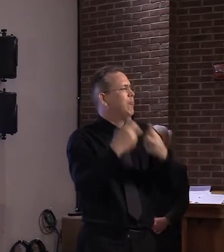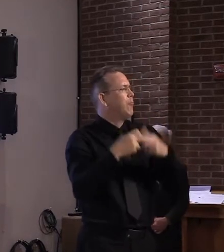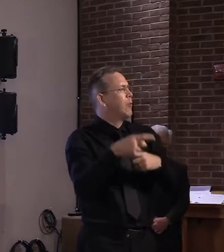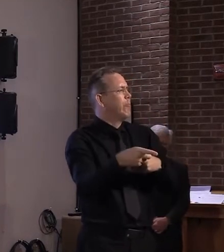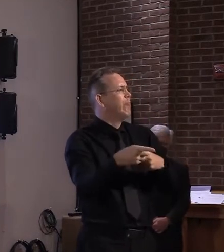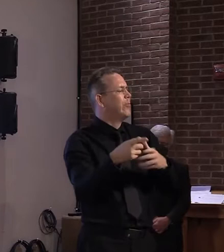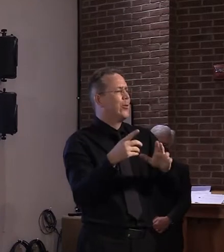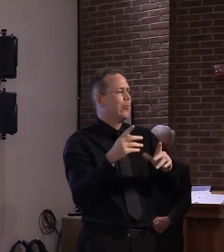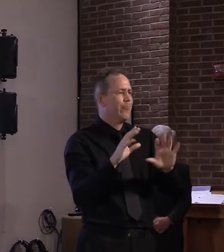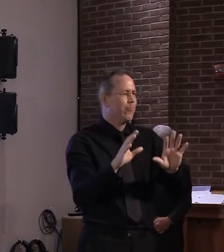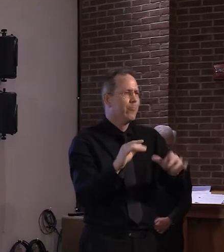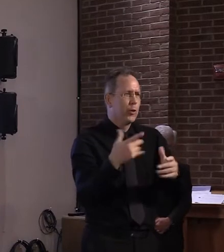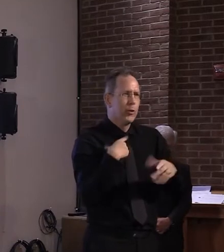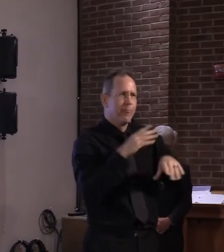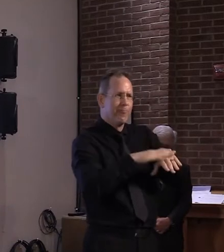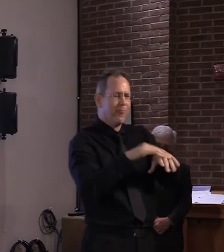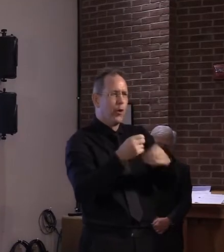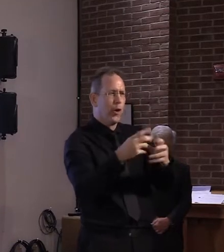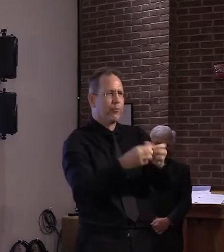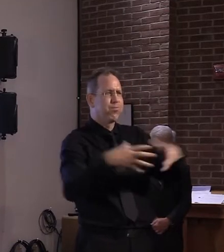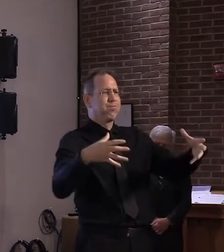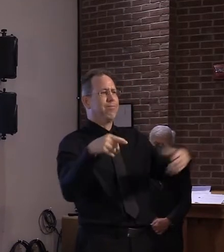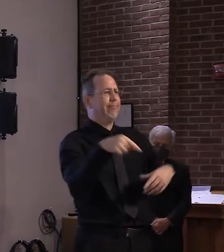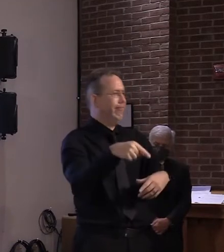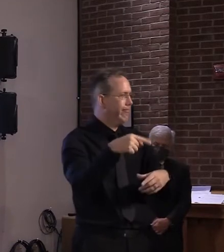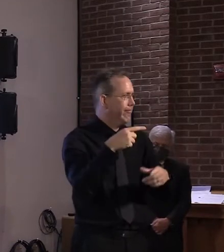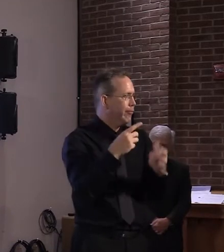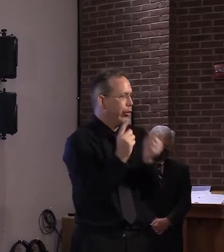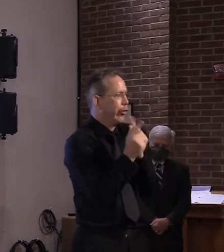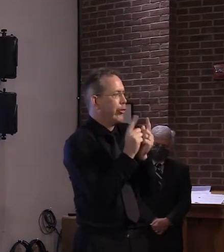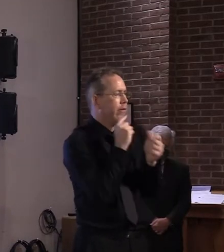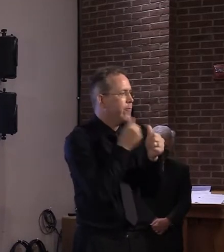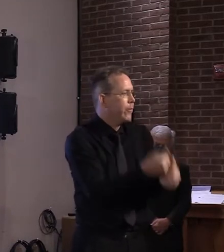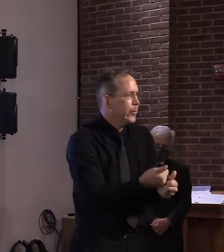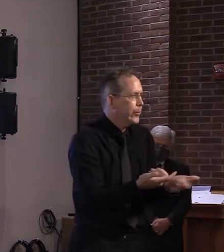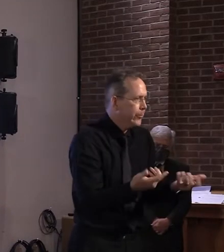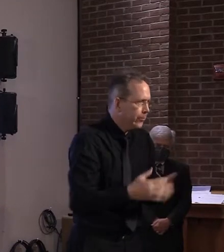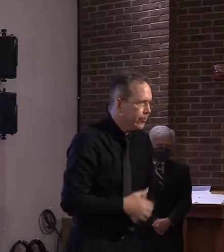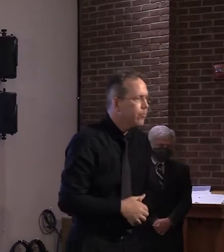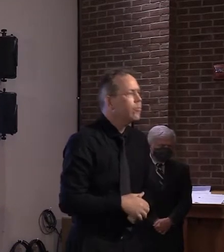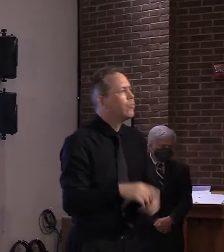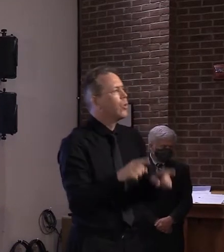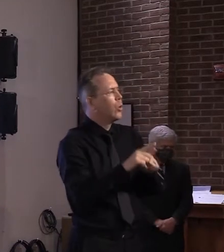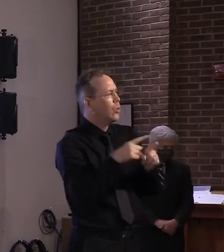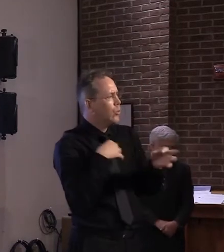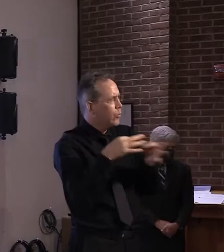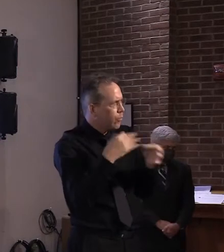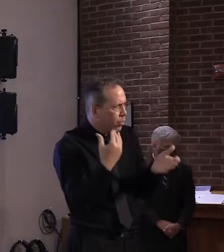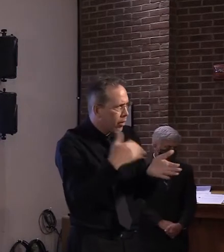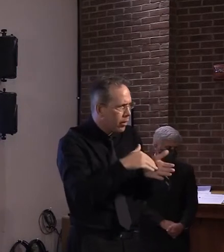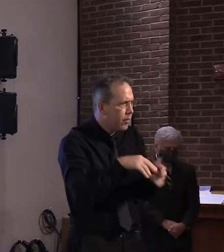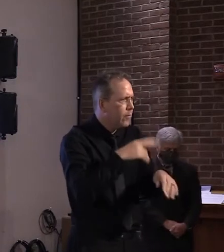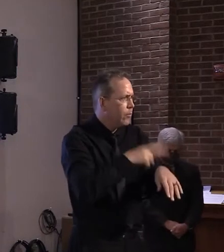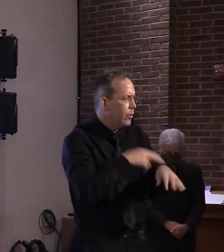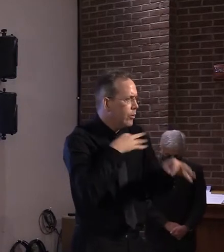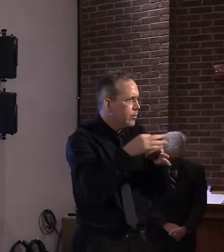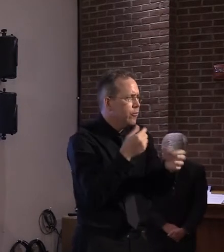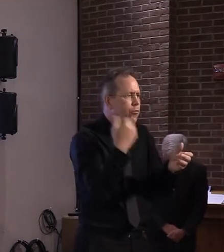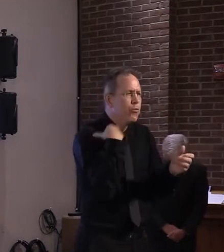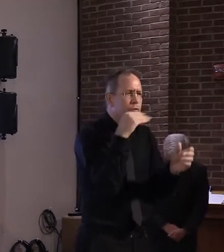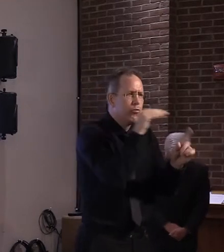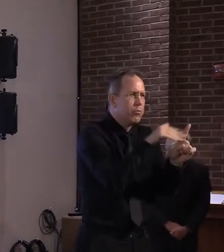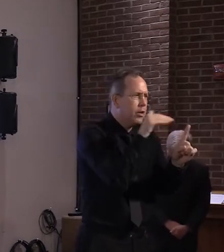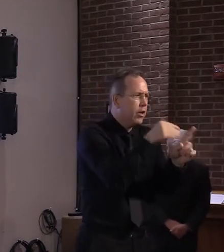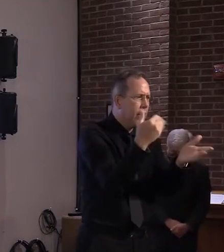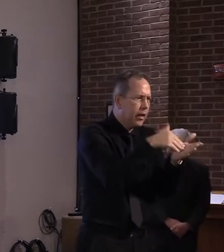We also, of course, continue to talk about all of the considerations people should have with regard to close contact and the